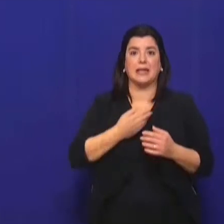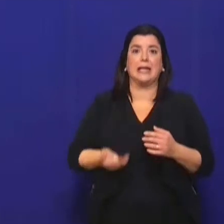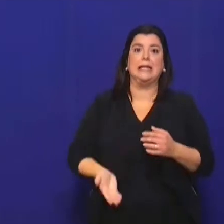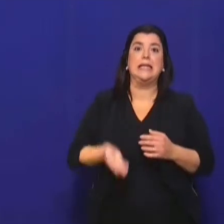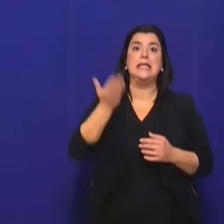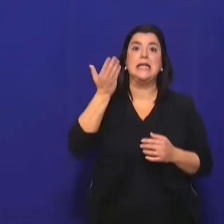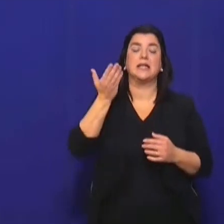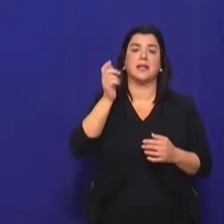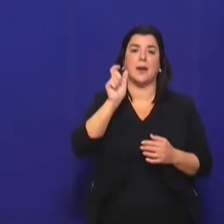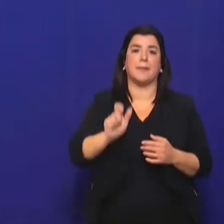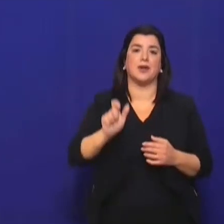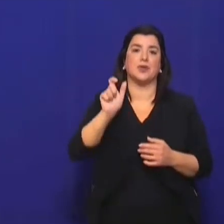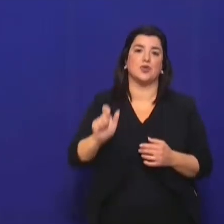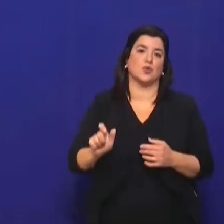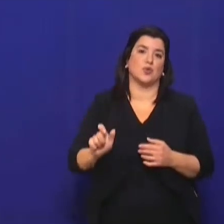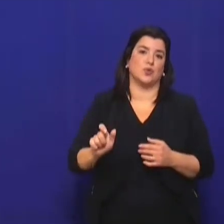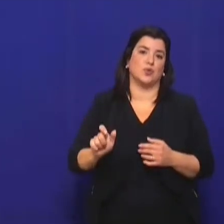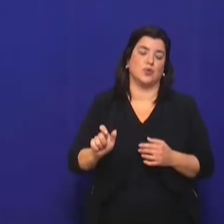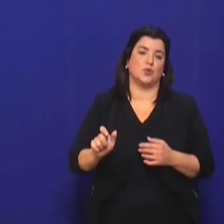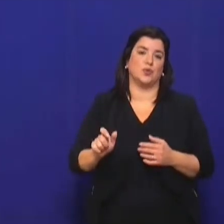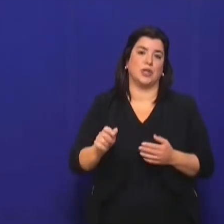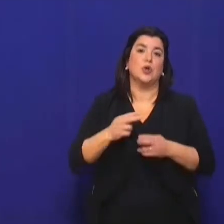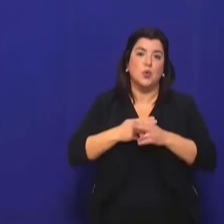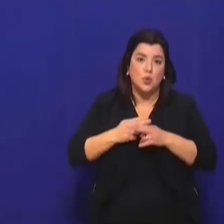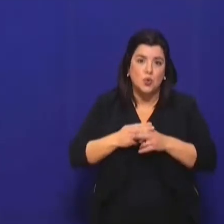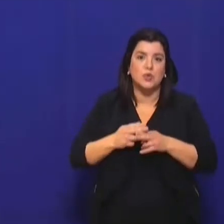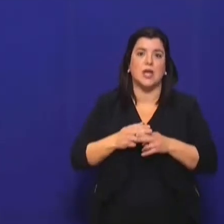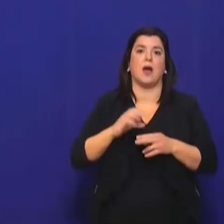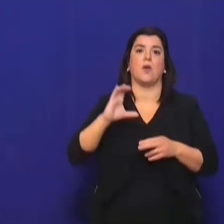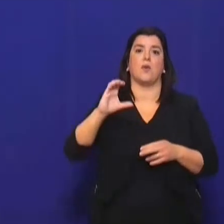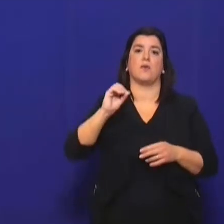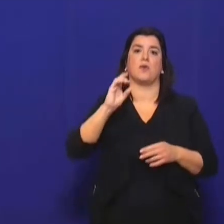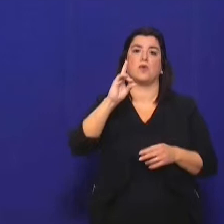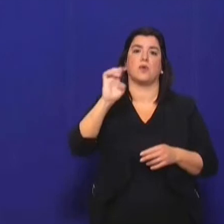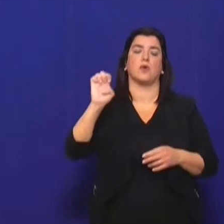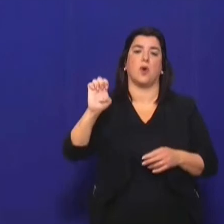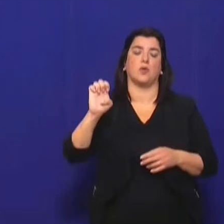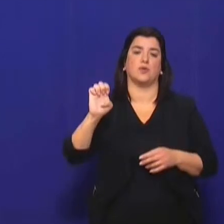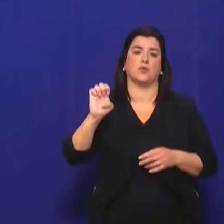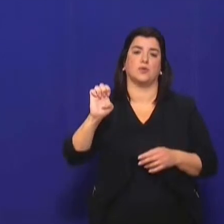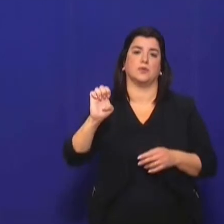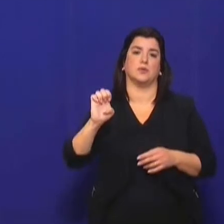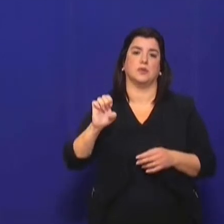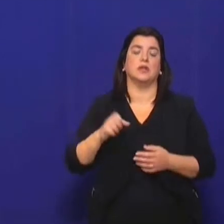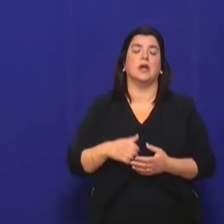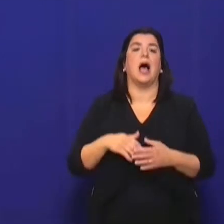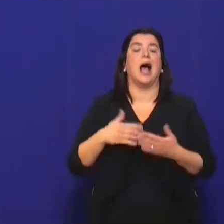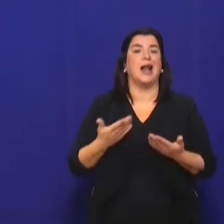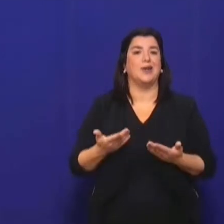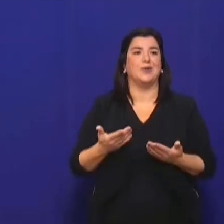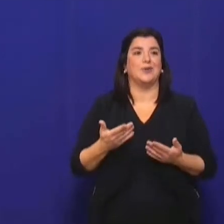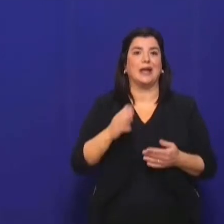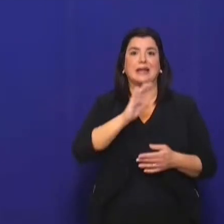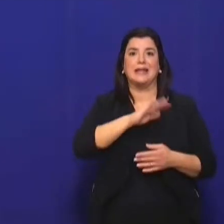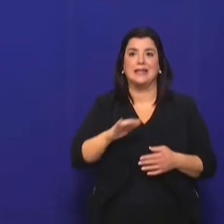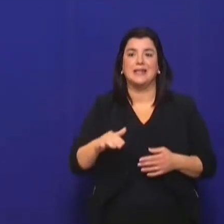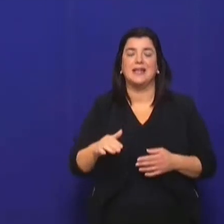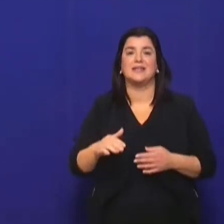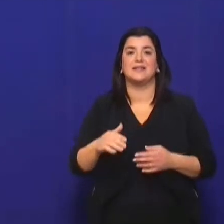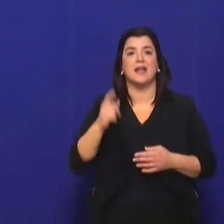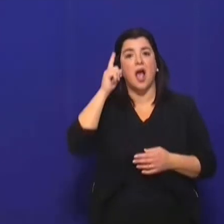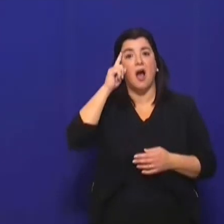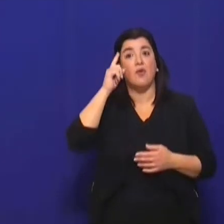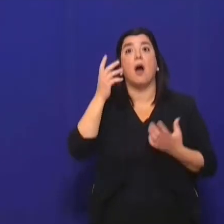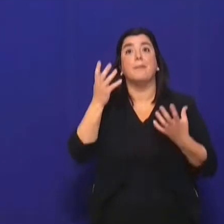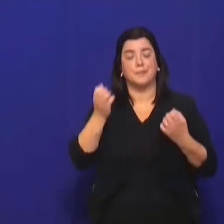hemm persuni li propju daħlu il-kod tagħhom bħala pożittivi u mbagħad ikun qed joħroġ il-messaġġ li